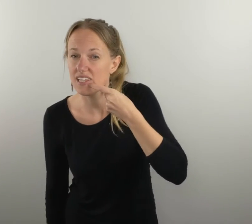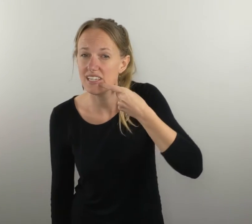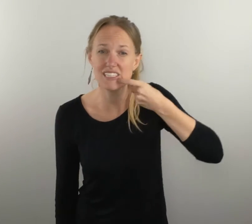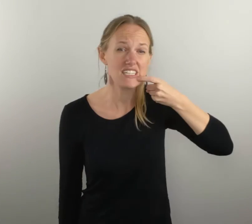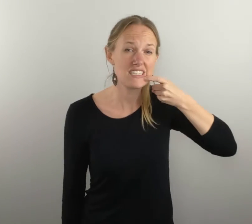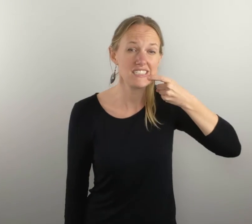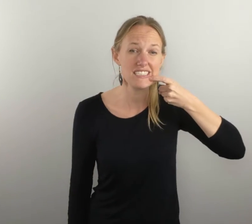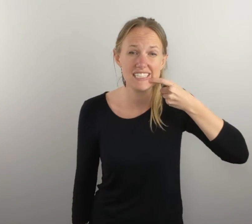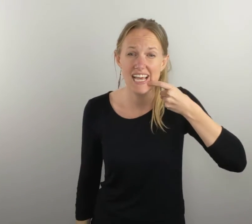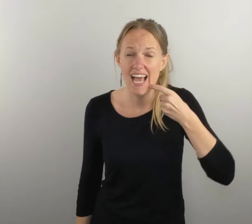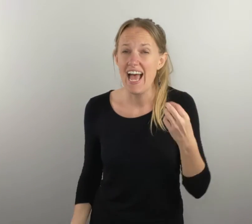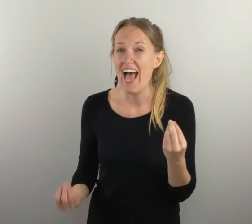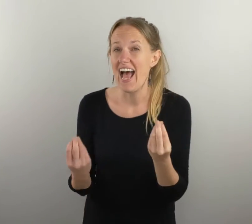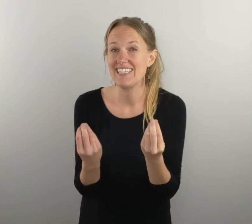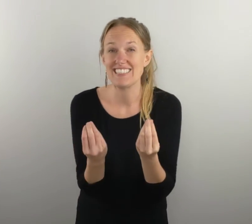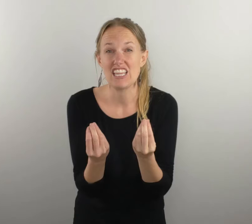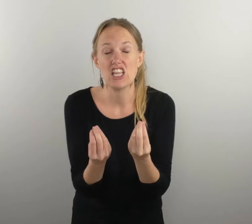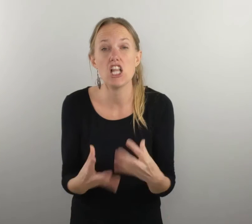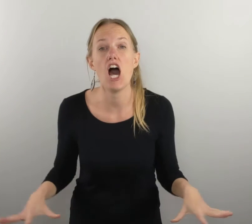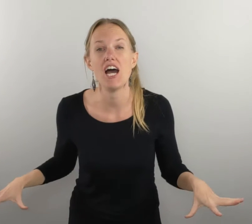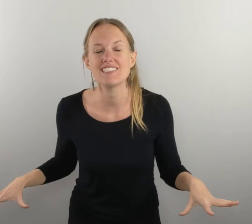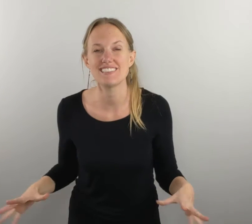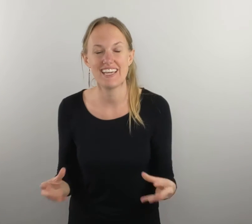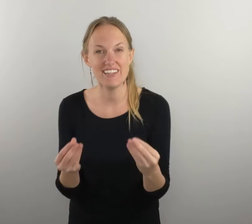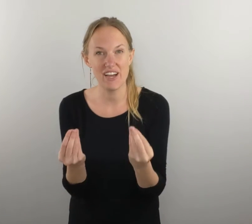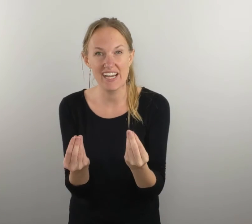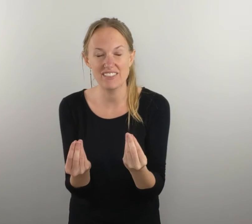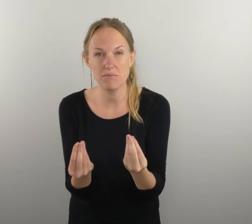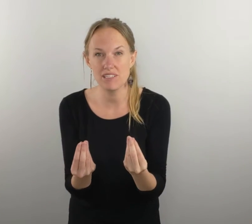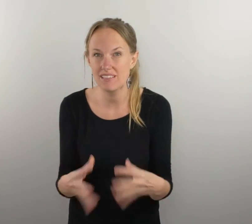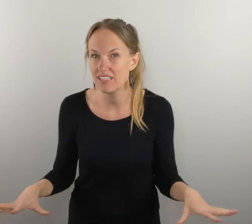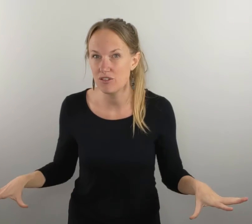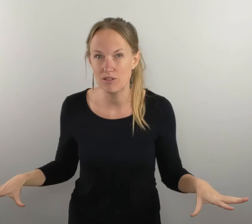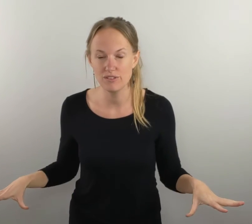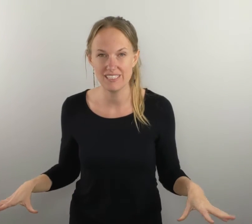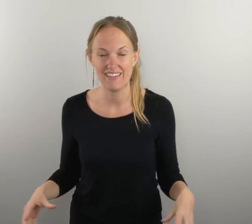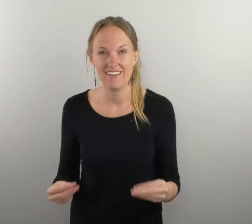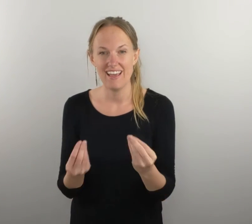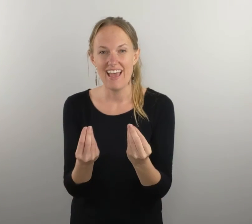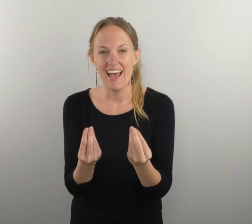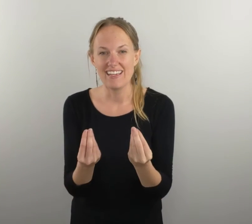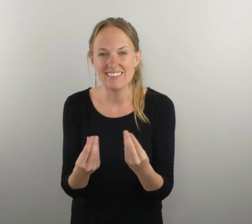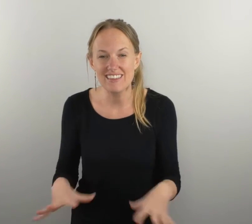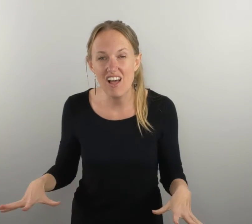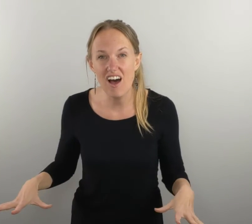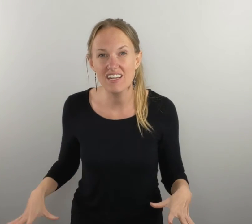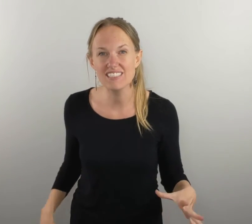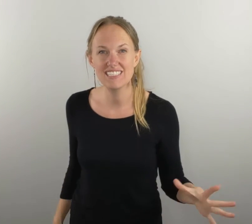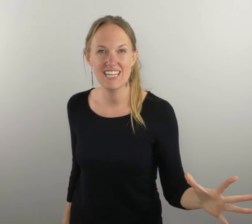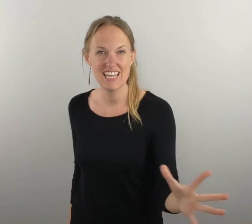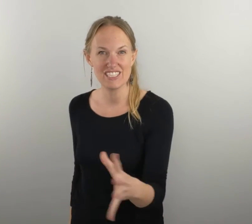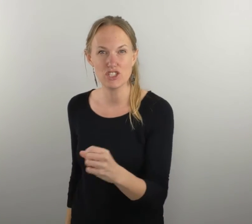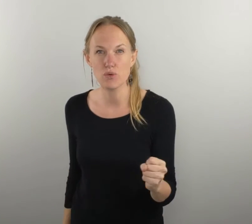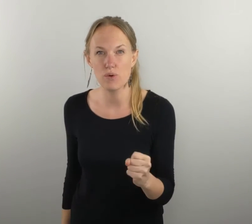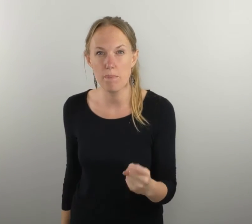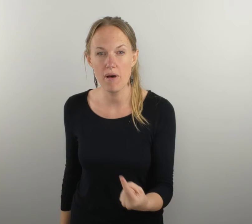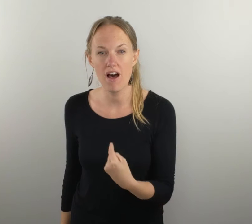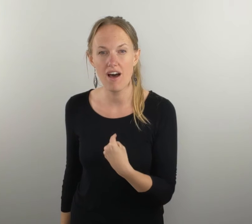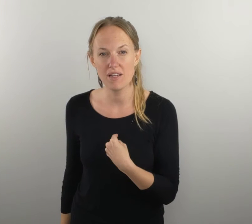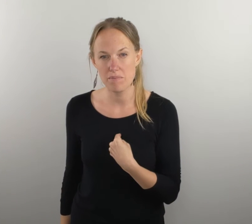Okay, curse has lost. Okay, you have something and then you lose it. Has lost its grip on